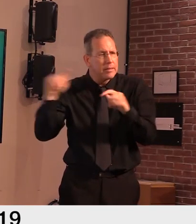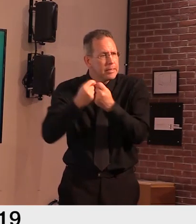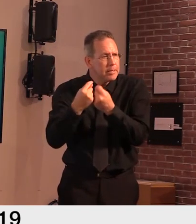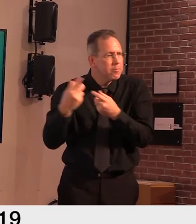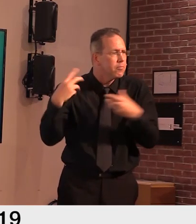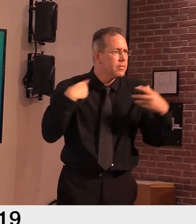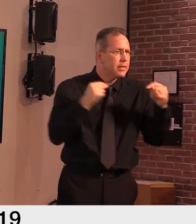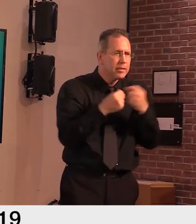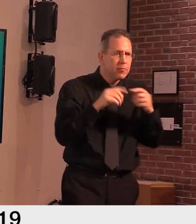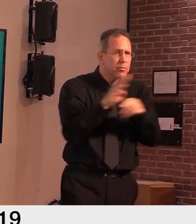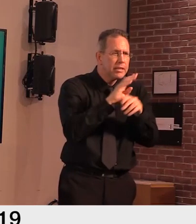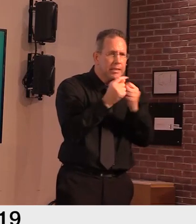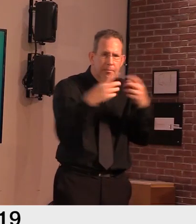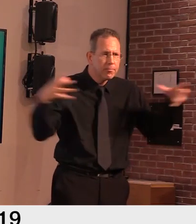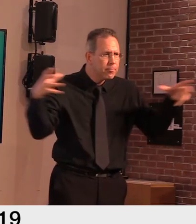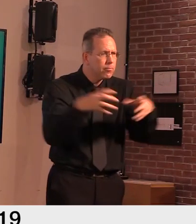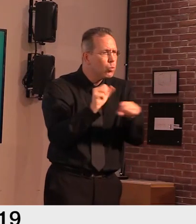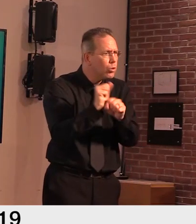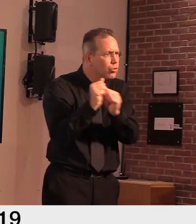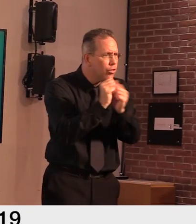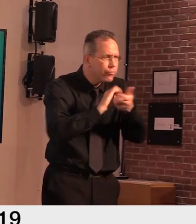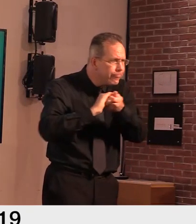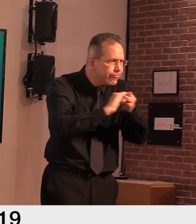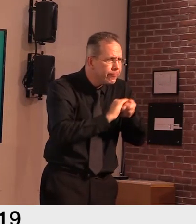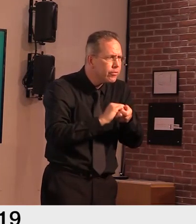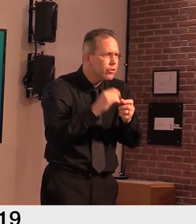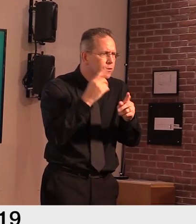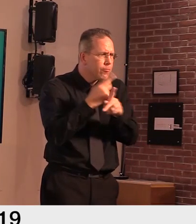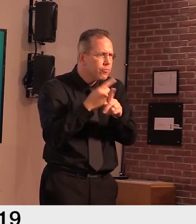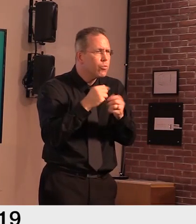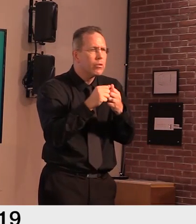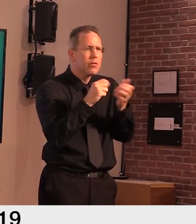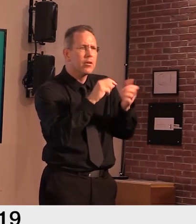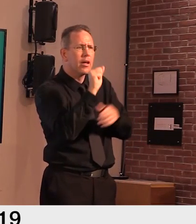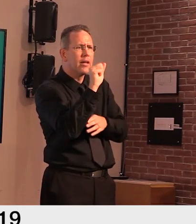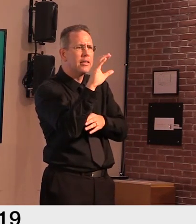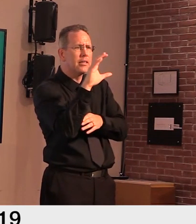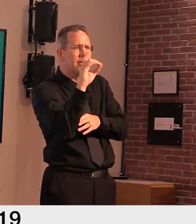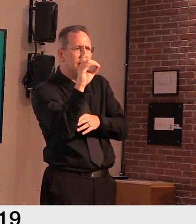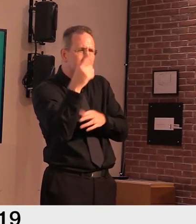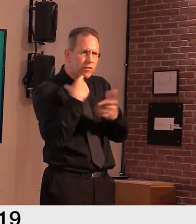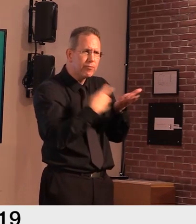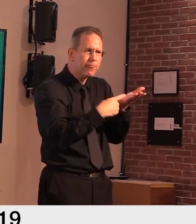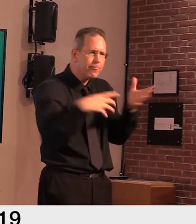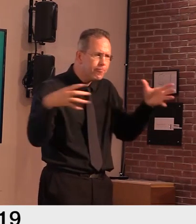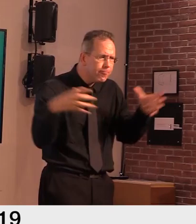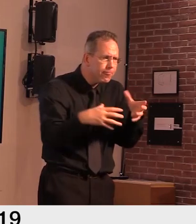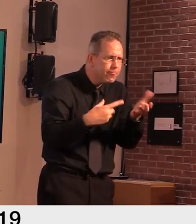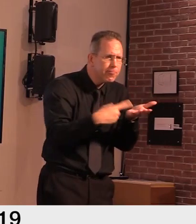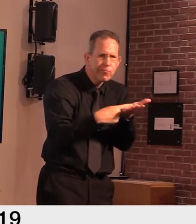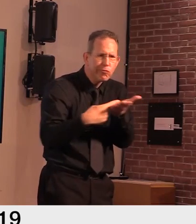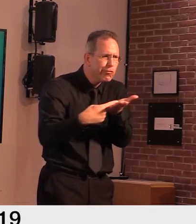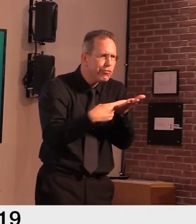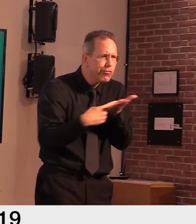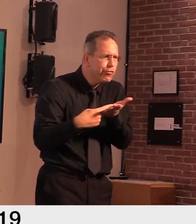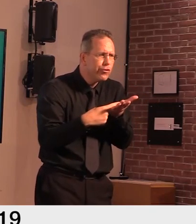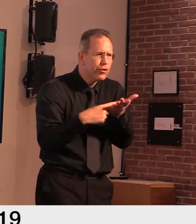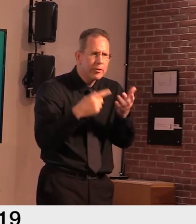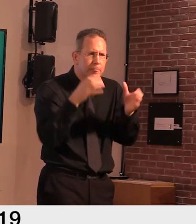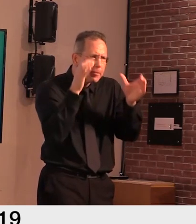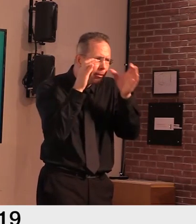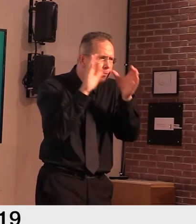but happy to take it offline with you if you want further information. I will say that our both the health and safety teams